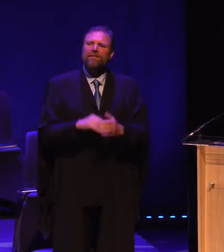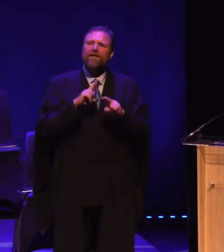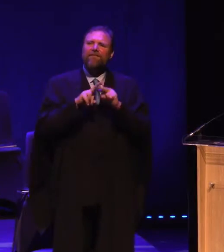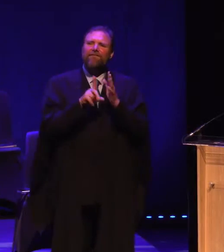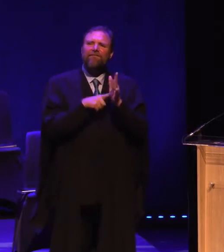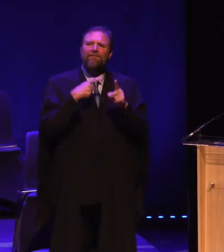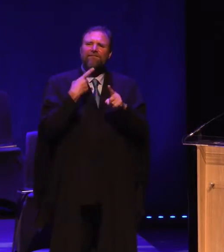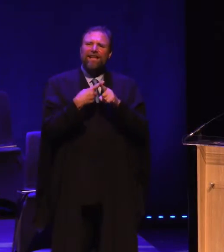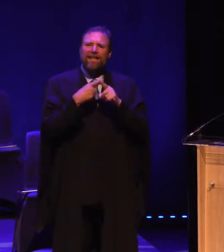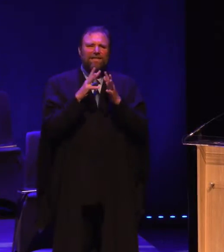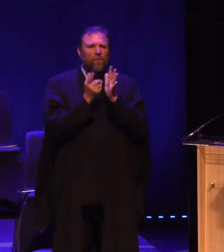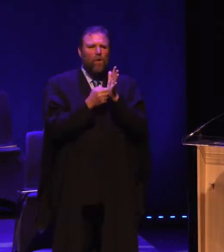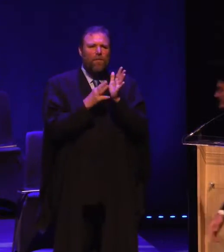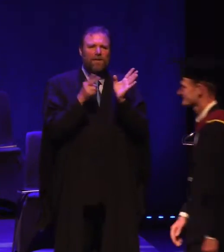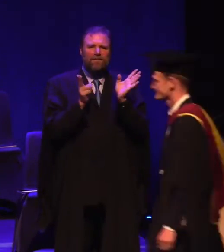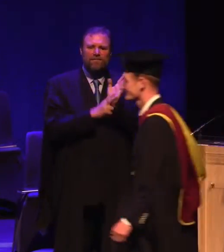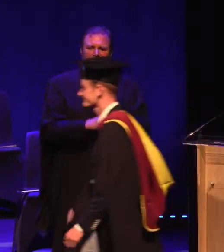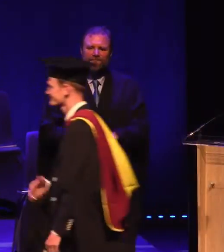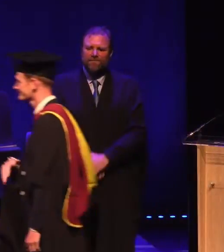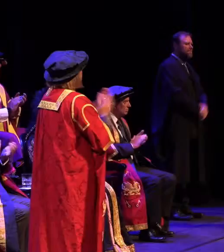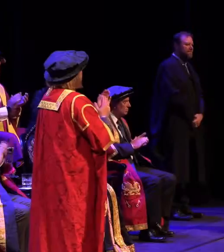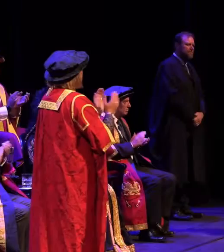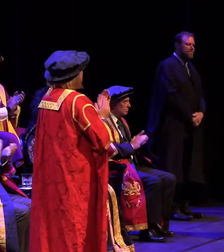Felix Wernham.